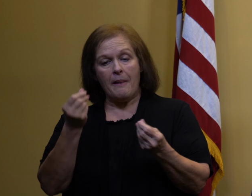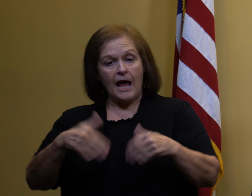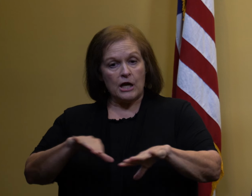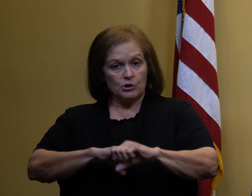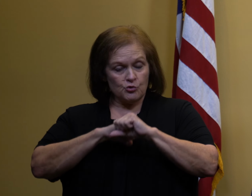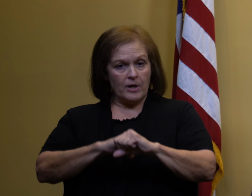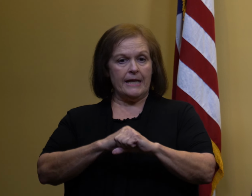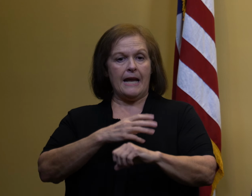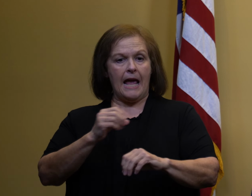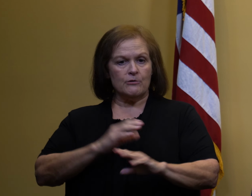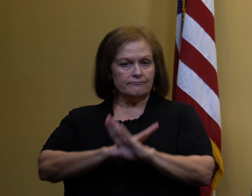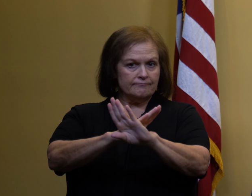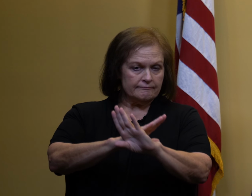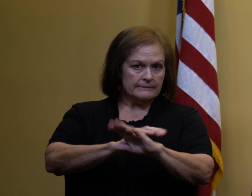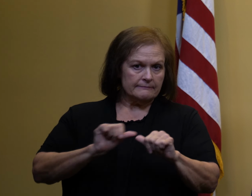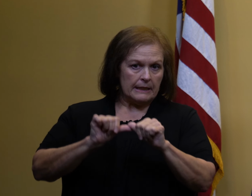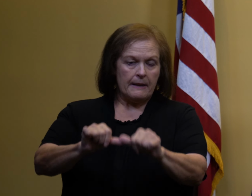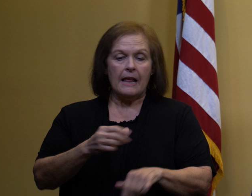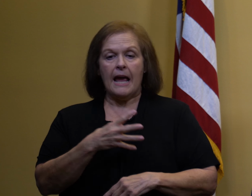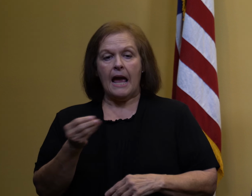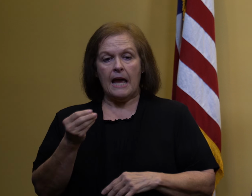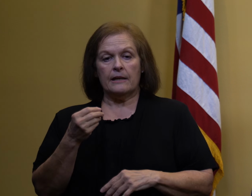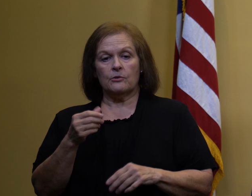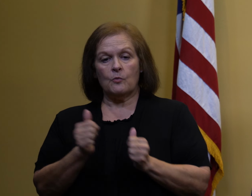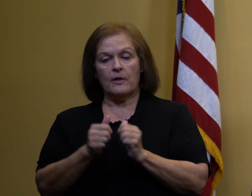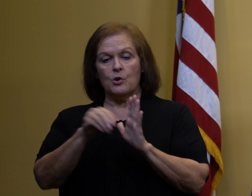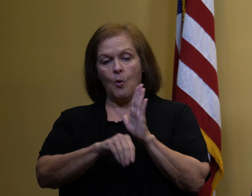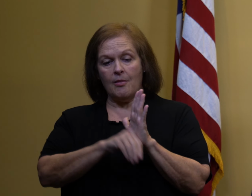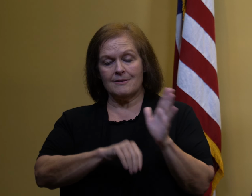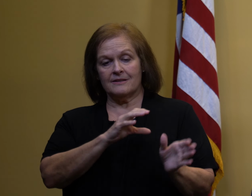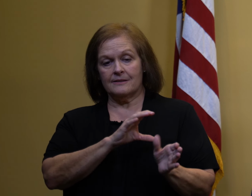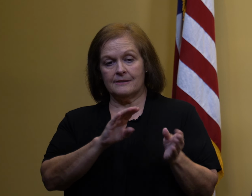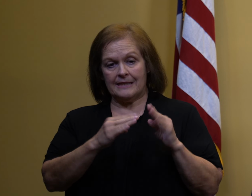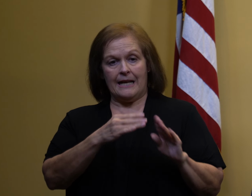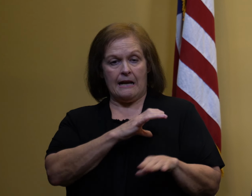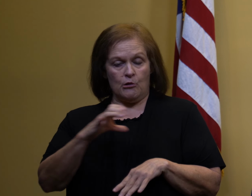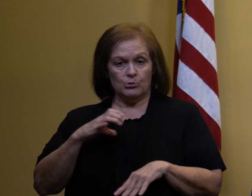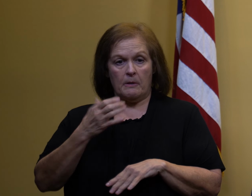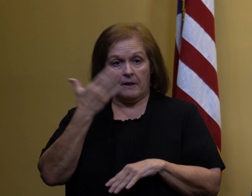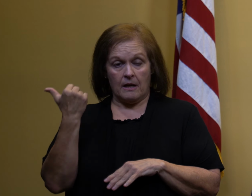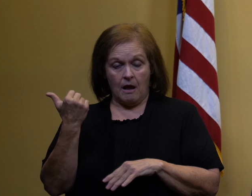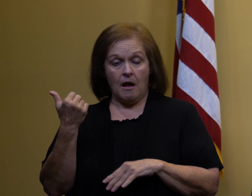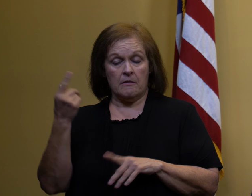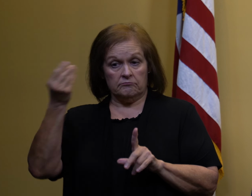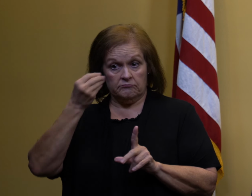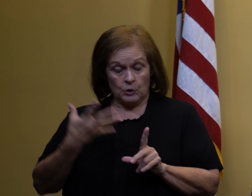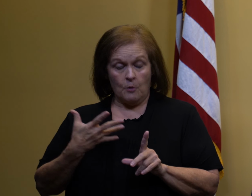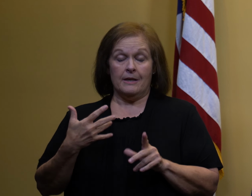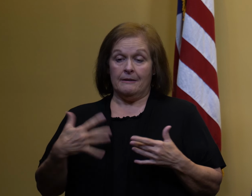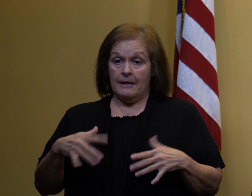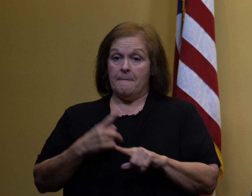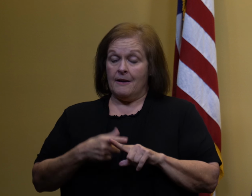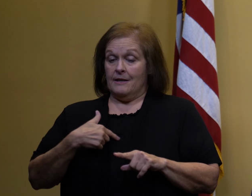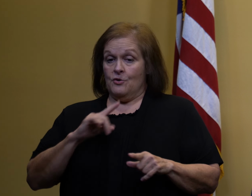of Resiliency and Sustainability, and that with the New Orleans City Council, because I am told, and I'm very excited